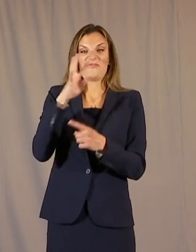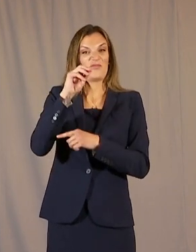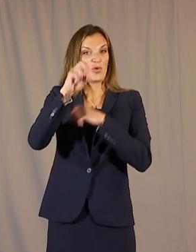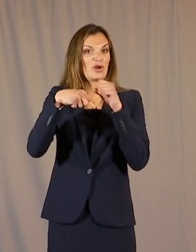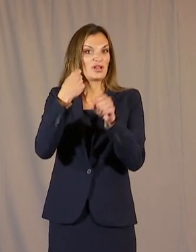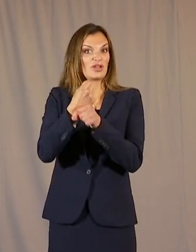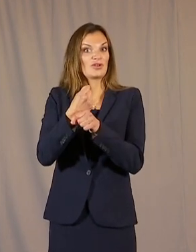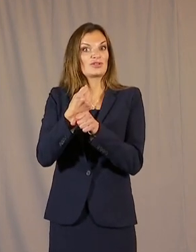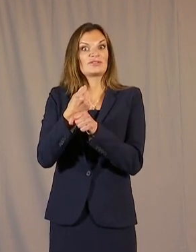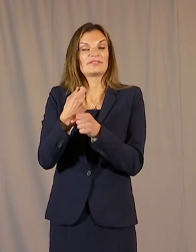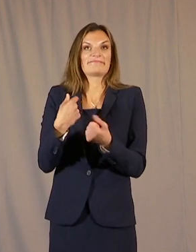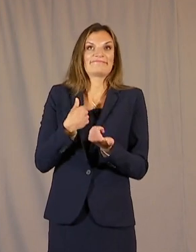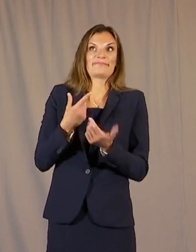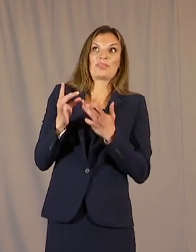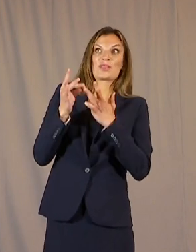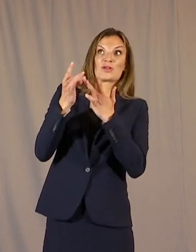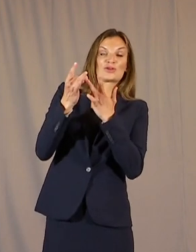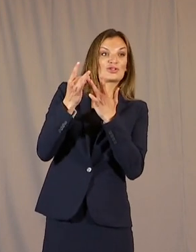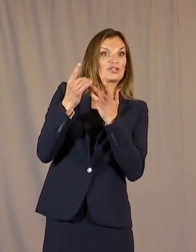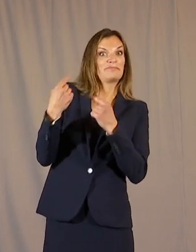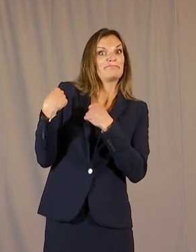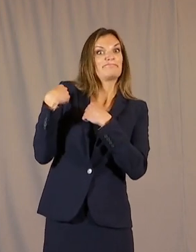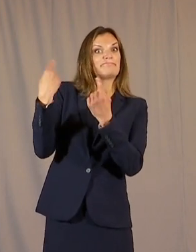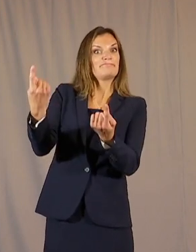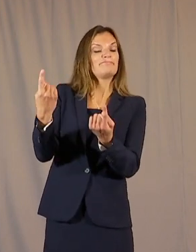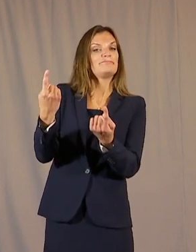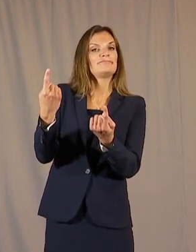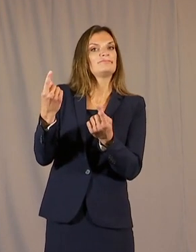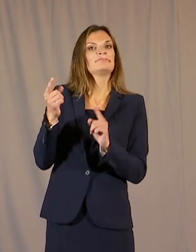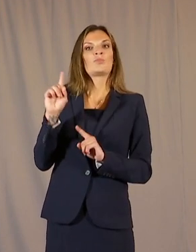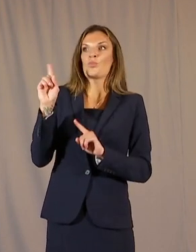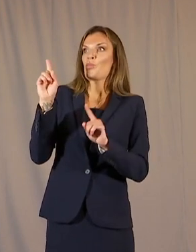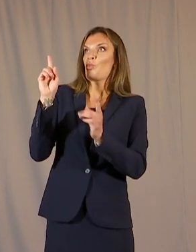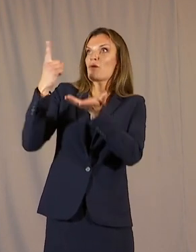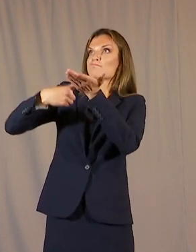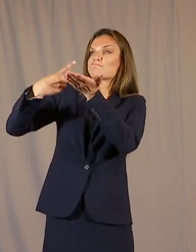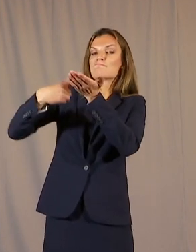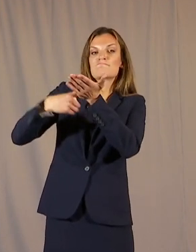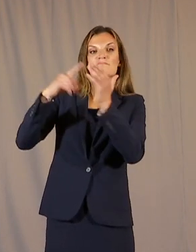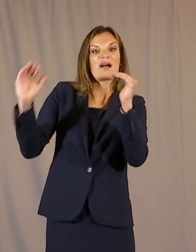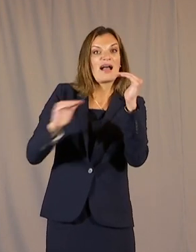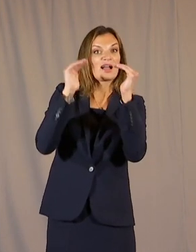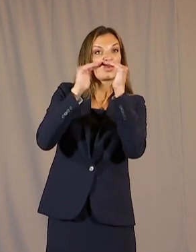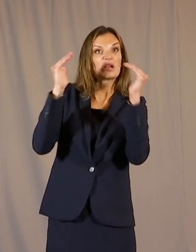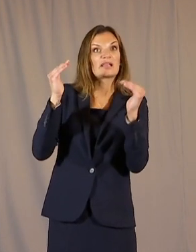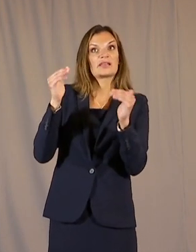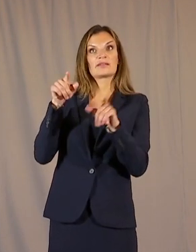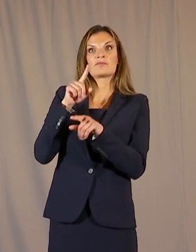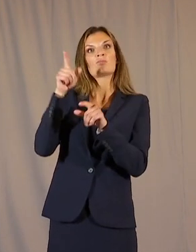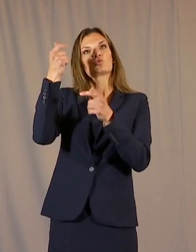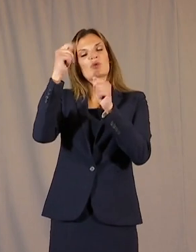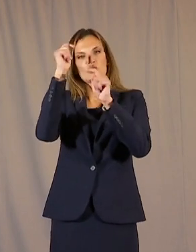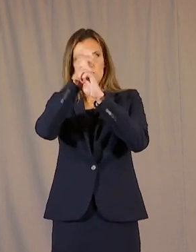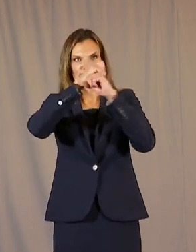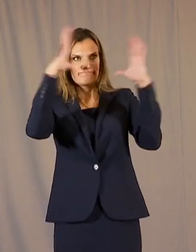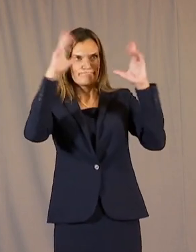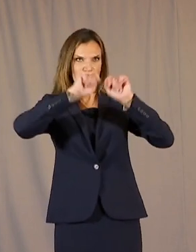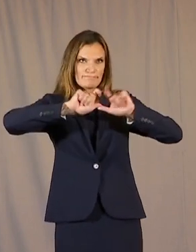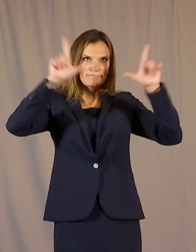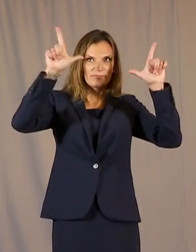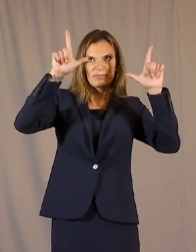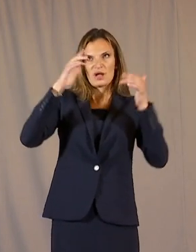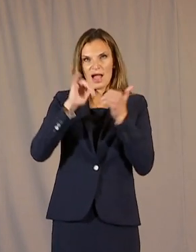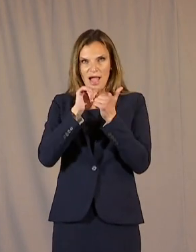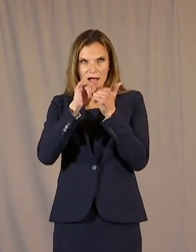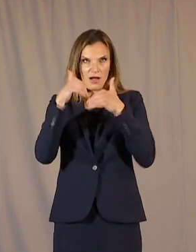of leadership in Michigan focused on equity or using an equity lens as they examined